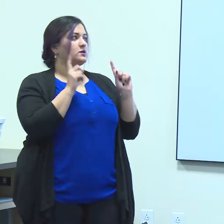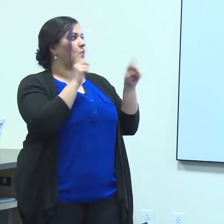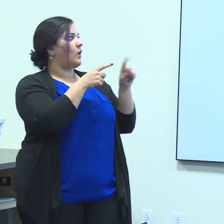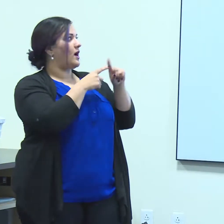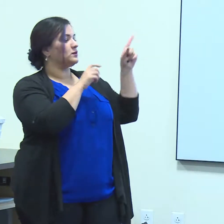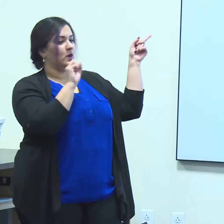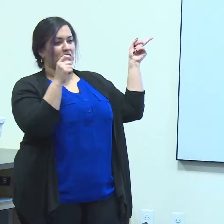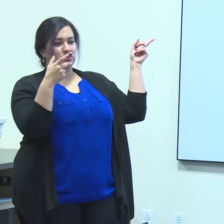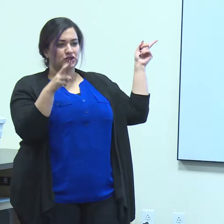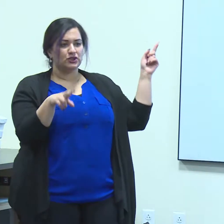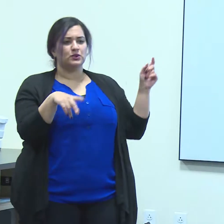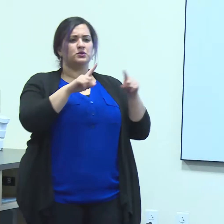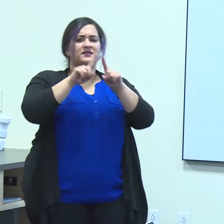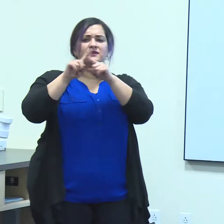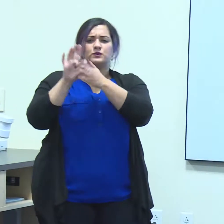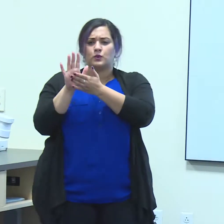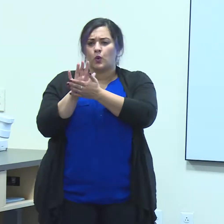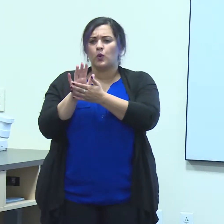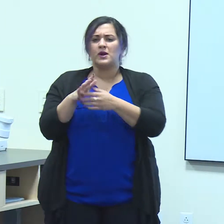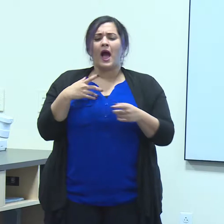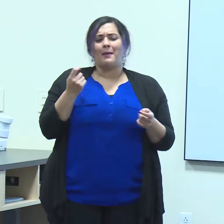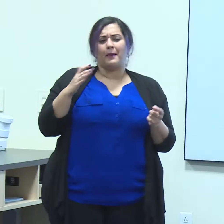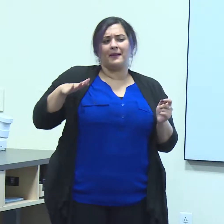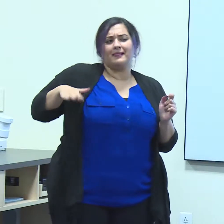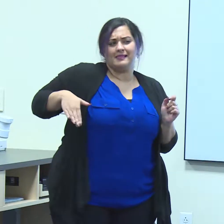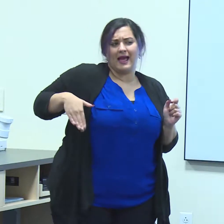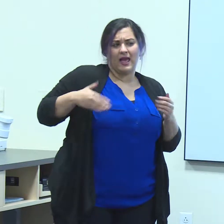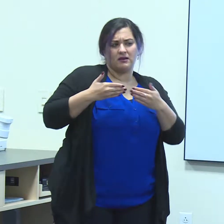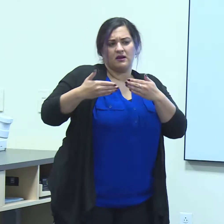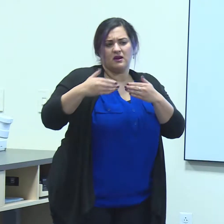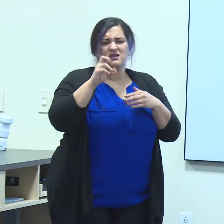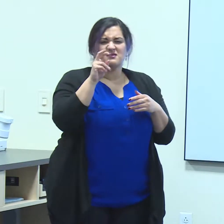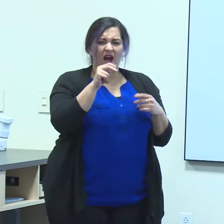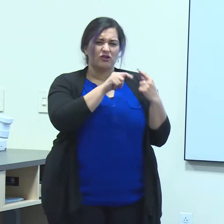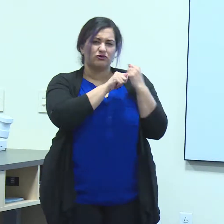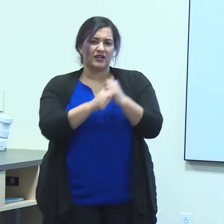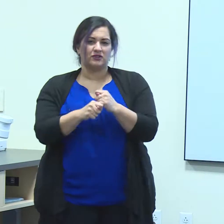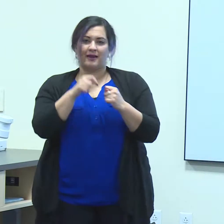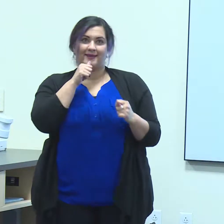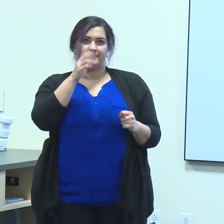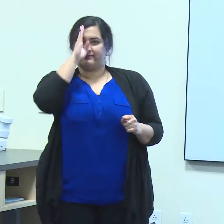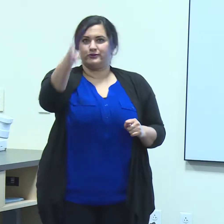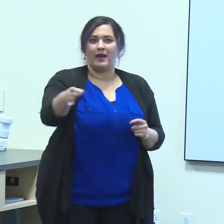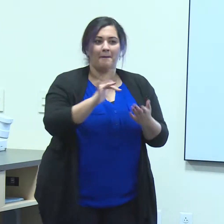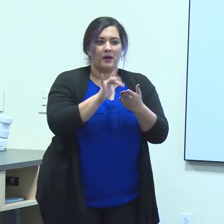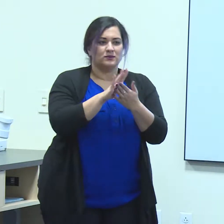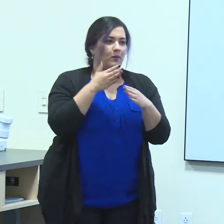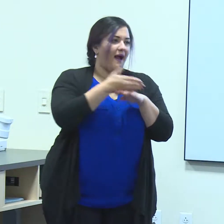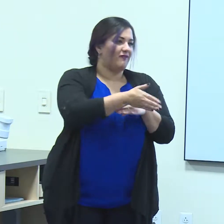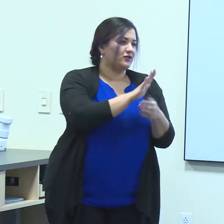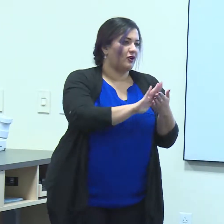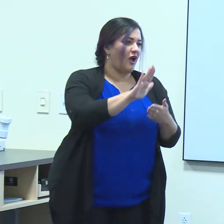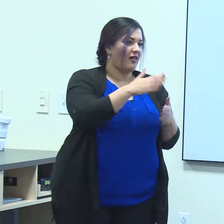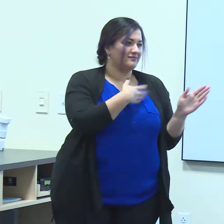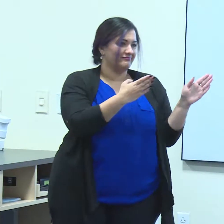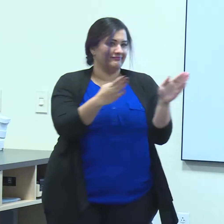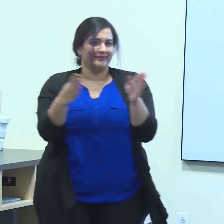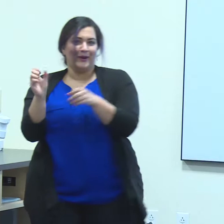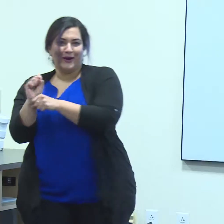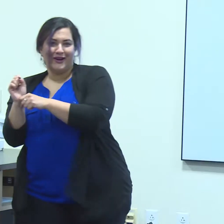my friends went to SGU, St. George's University. I didn't go directly to medical school after college. I worked and then